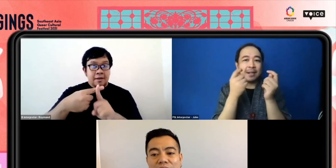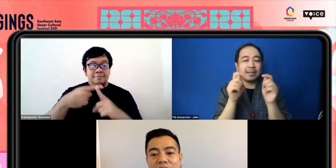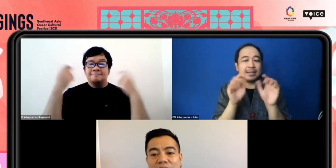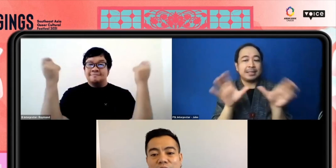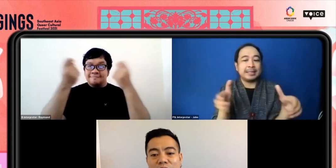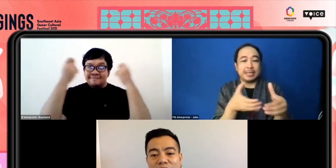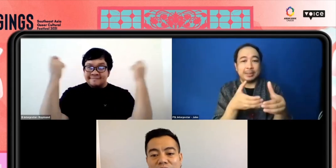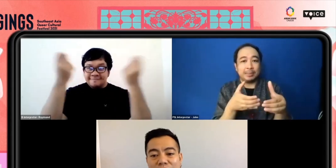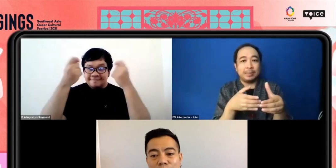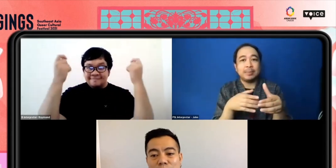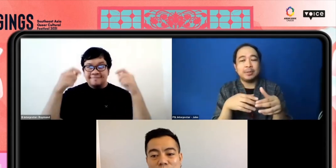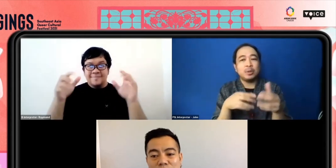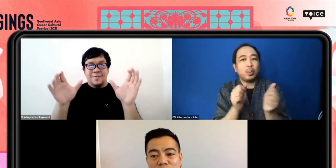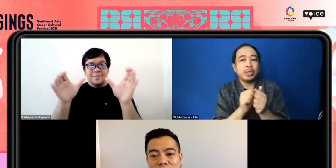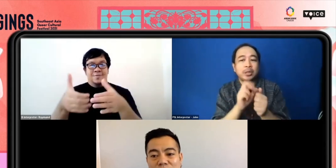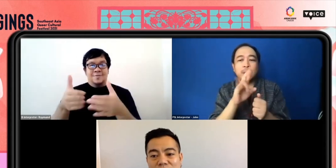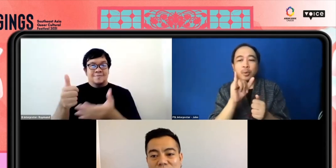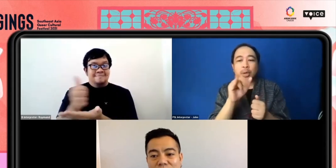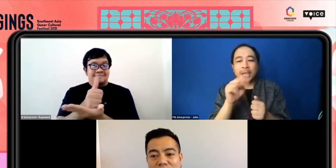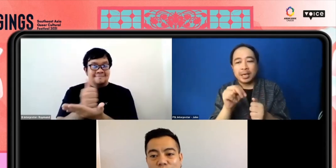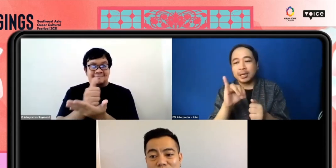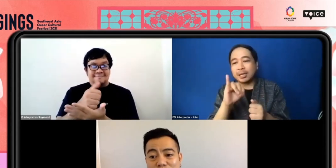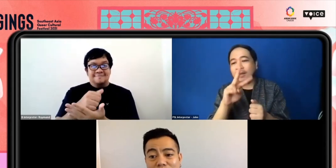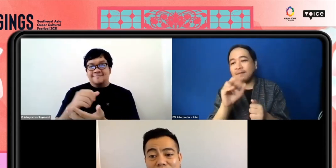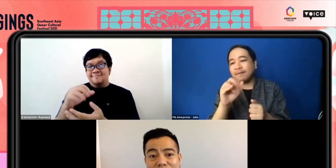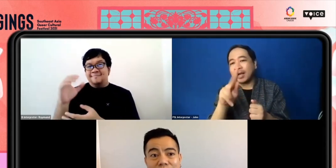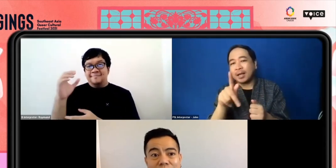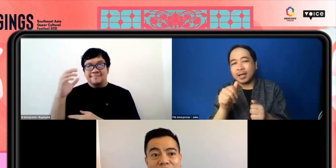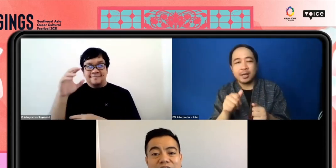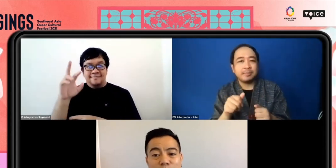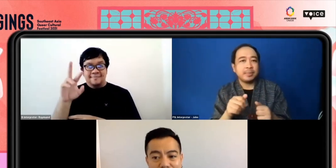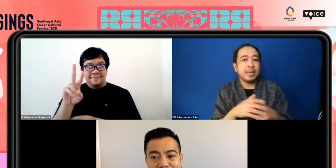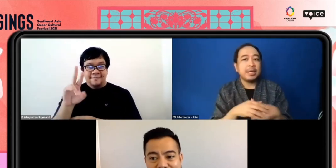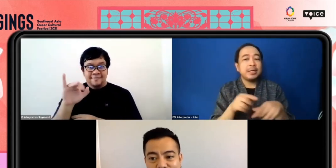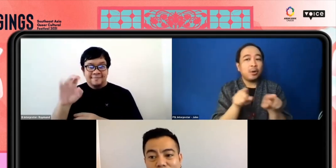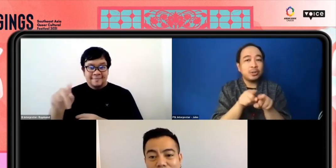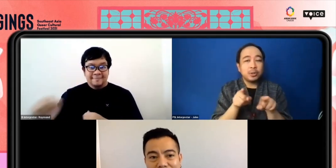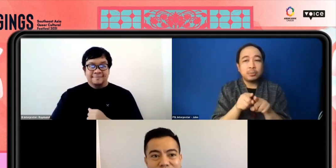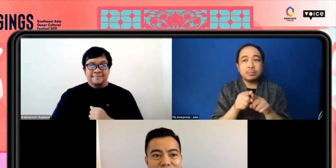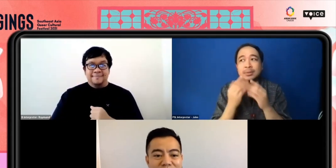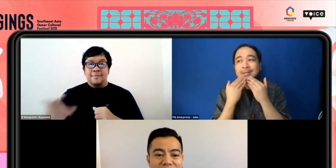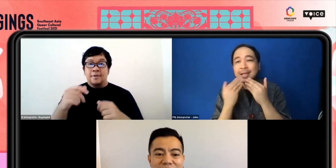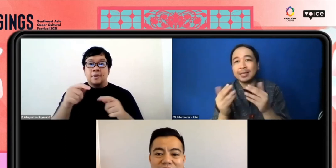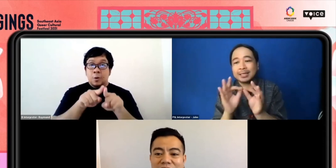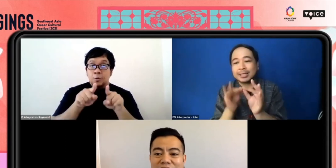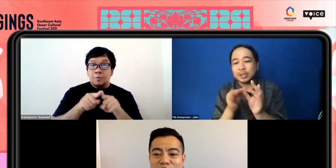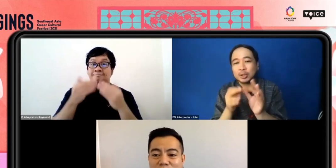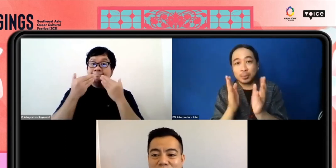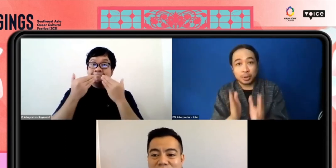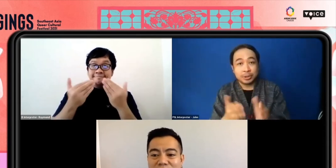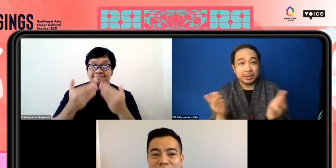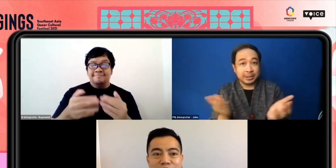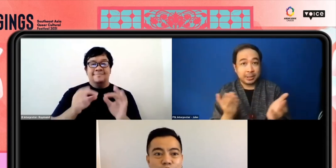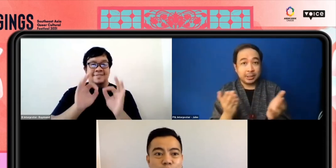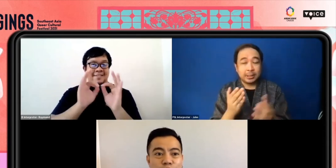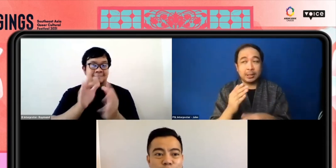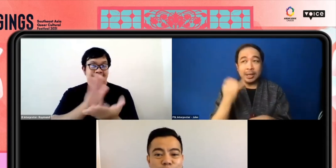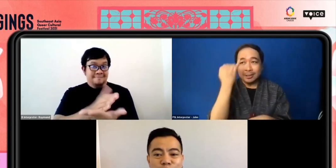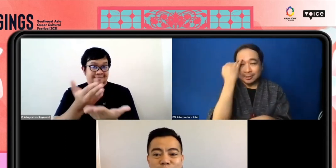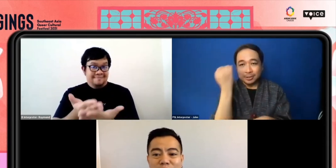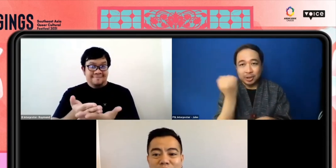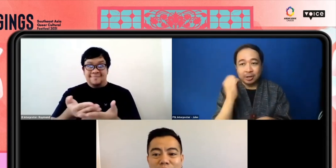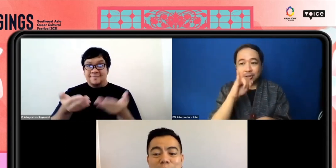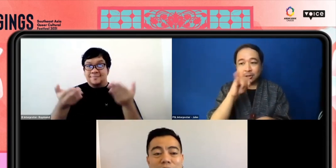and AR for all their help and patience. We especially thank our interpreters who are with us today, John,